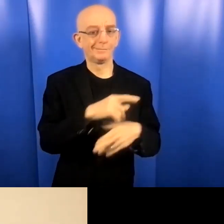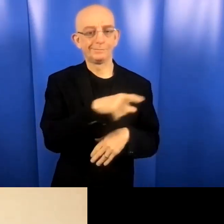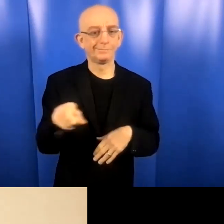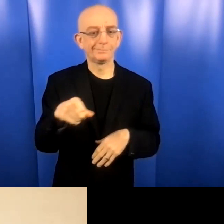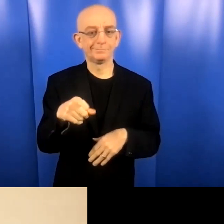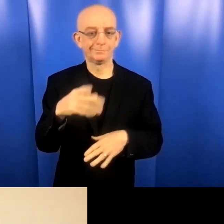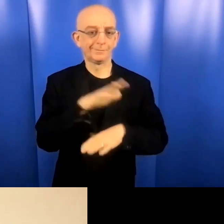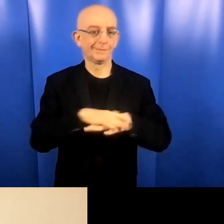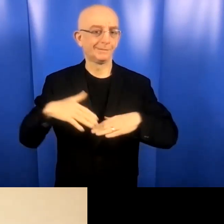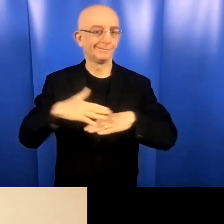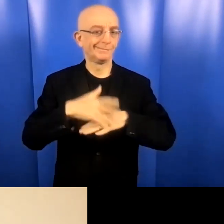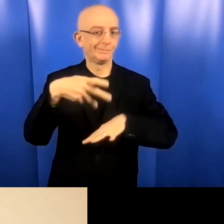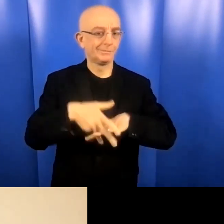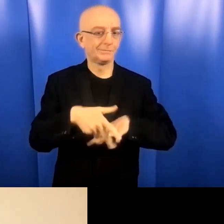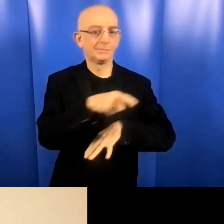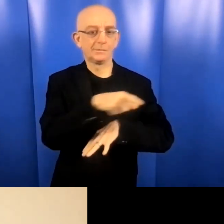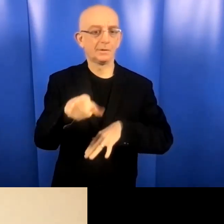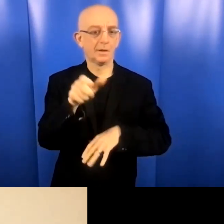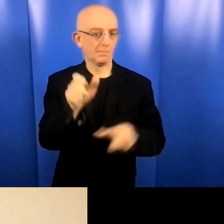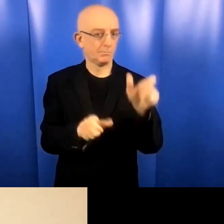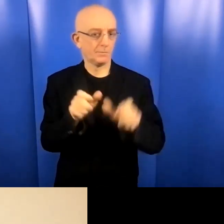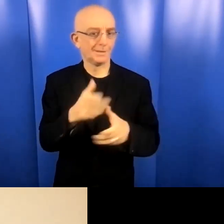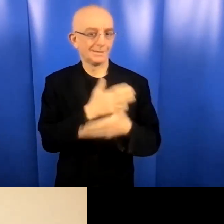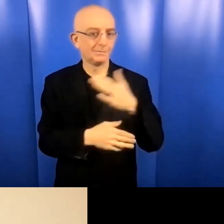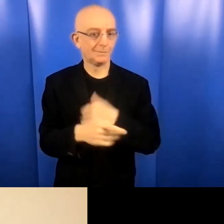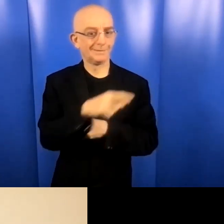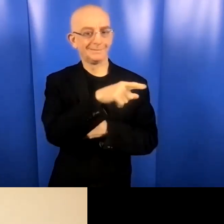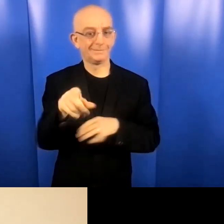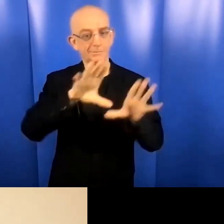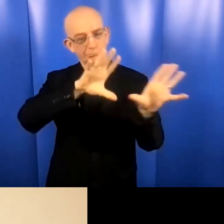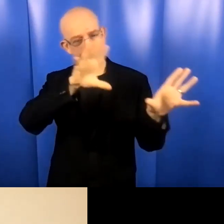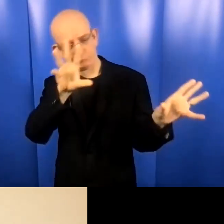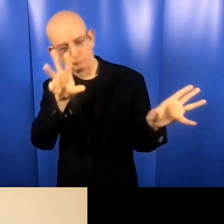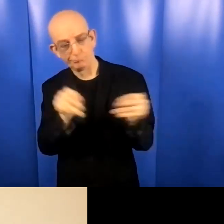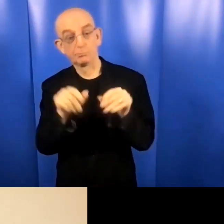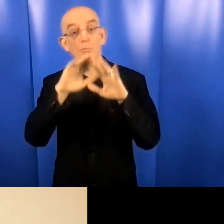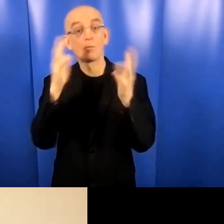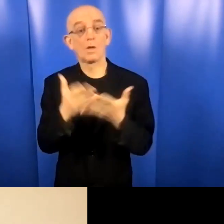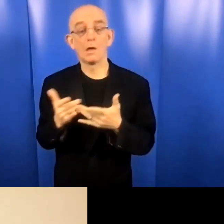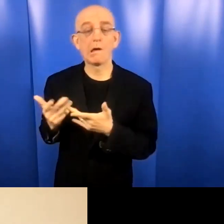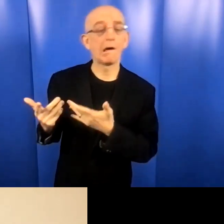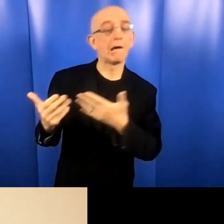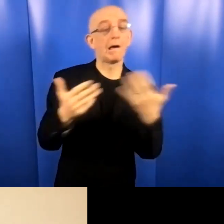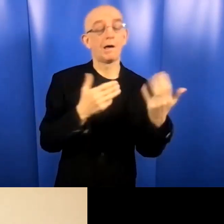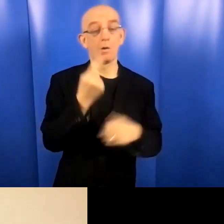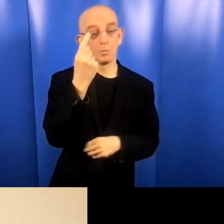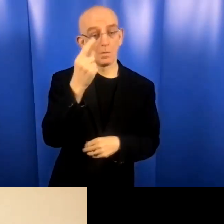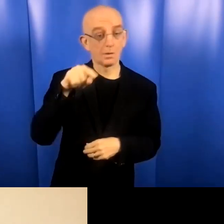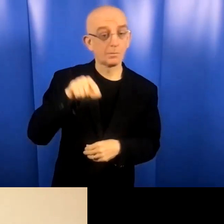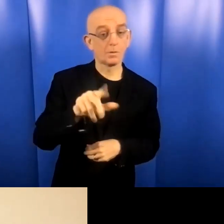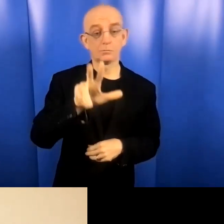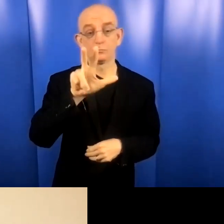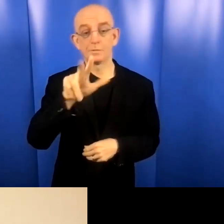and 1.3 million indigenous people with disabilities in my country. So when it comes to people